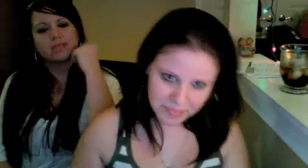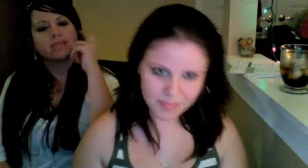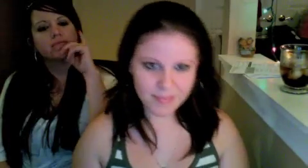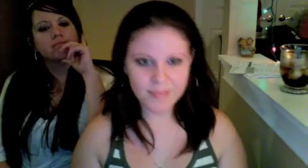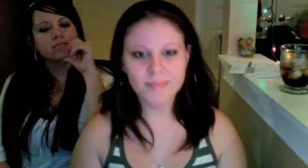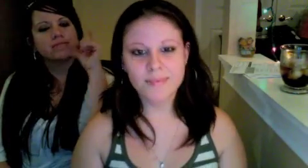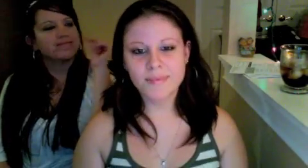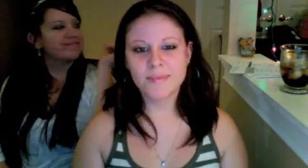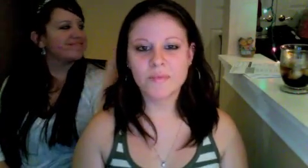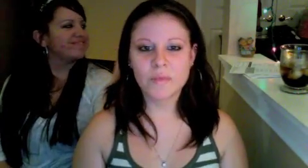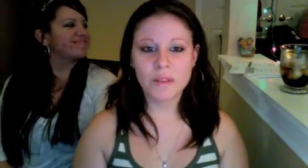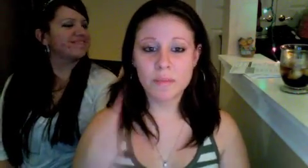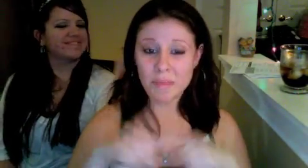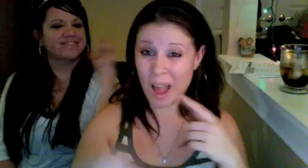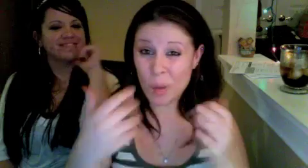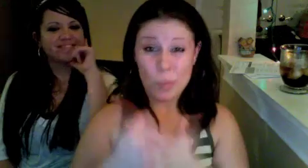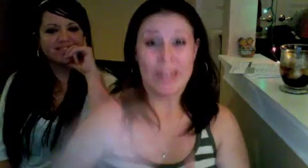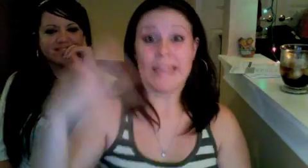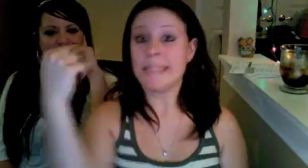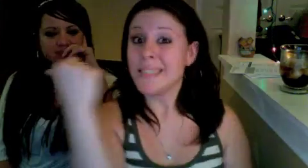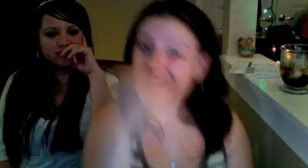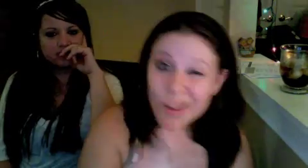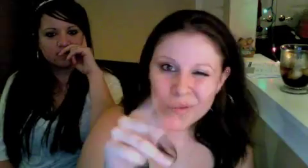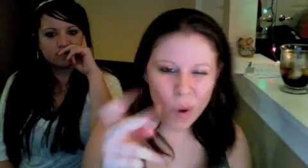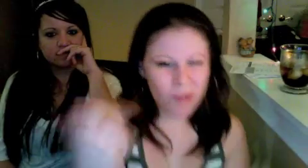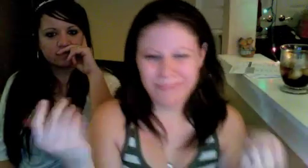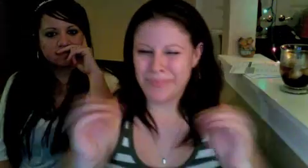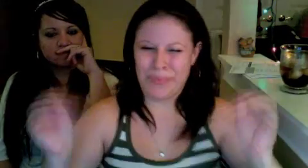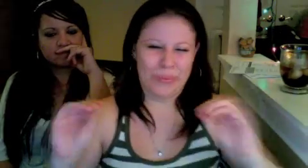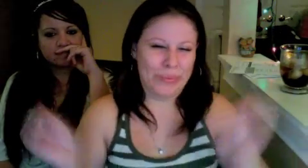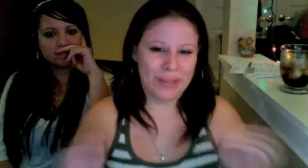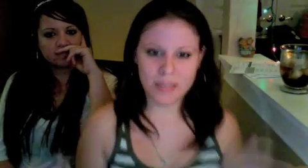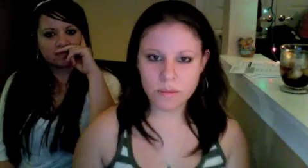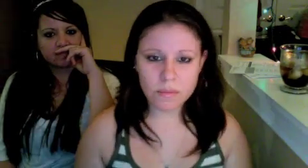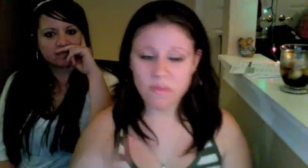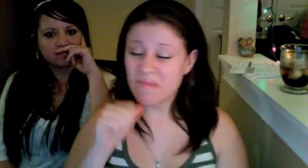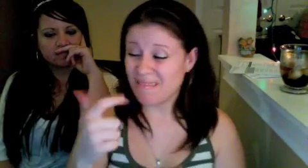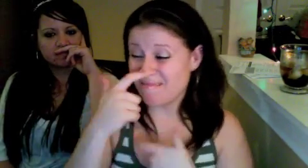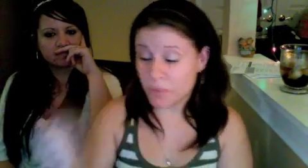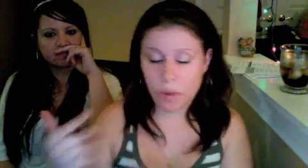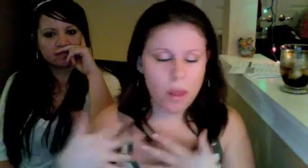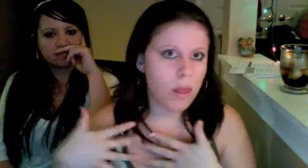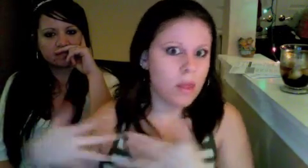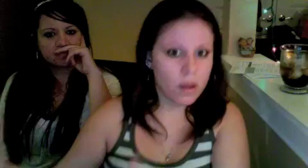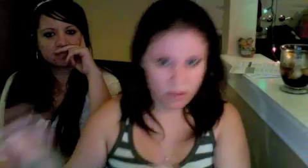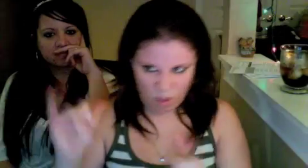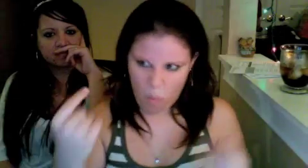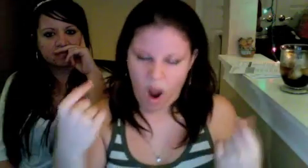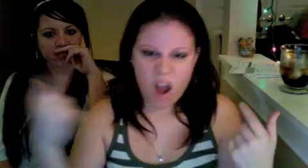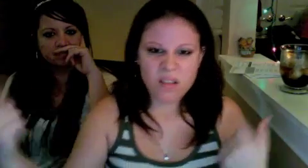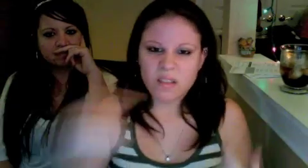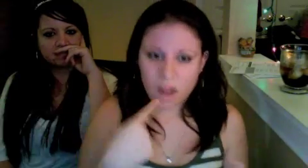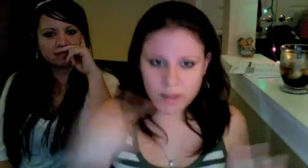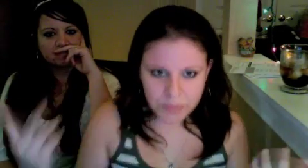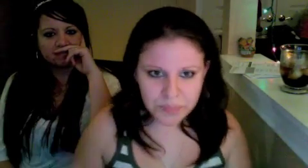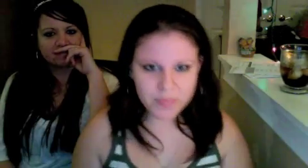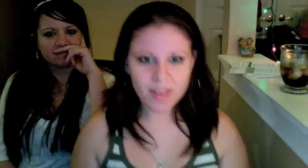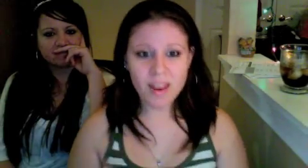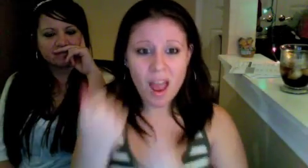smoke kids, but the rich sniff coke kids. Got no play, I'm not even interested what her body language would say. Everyone around the